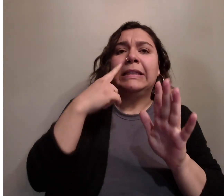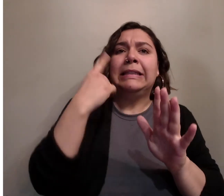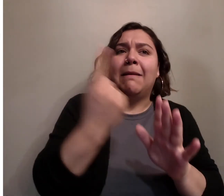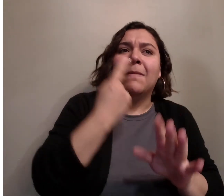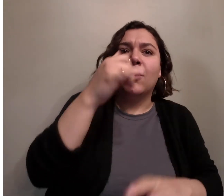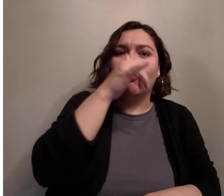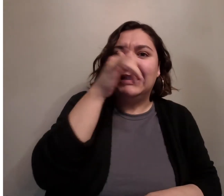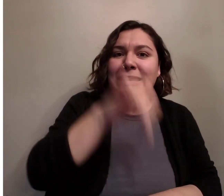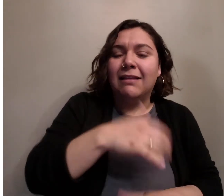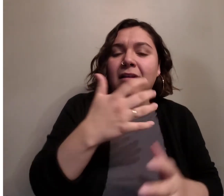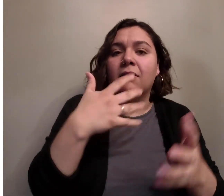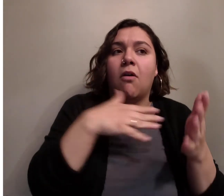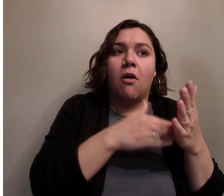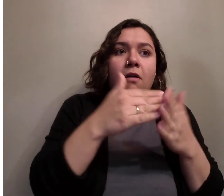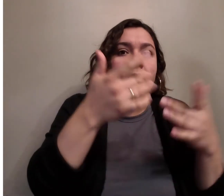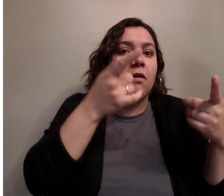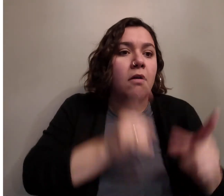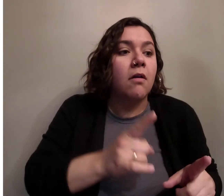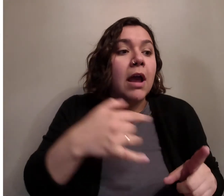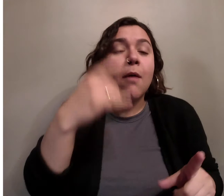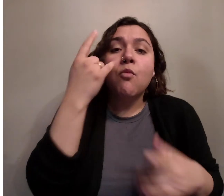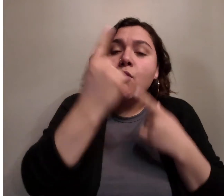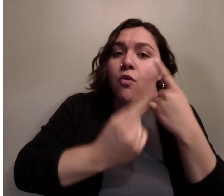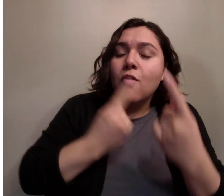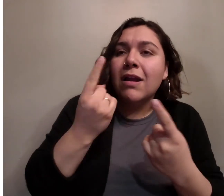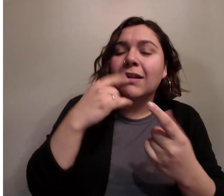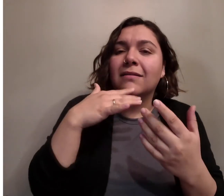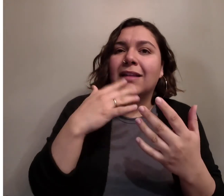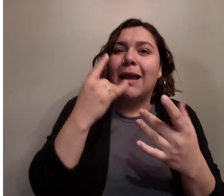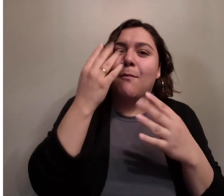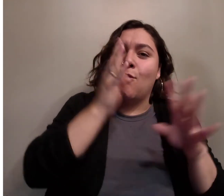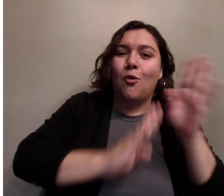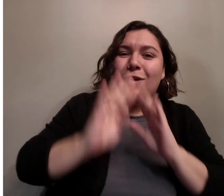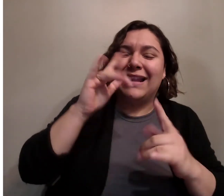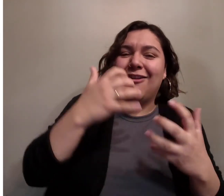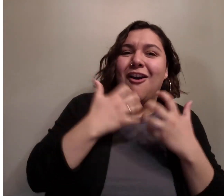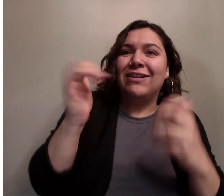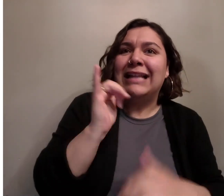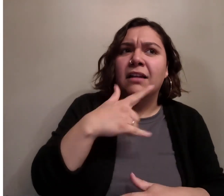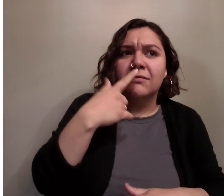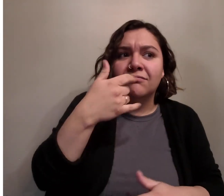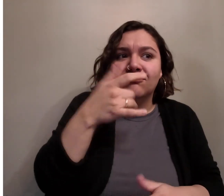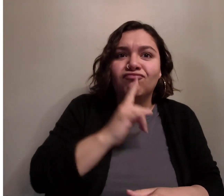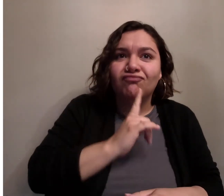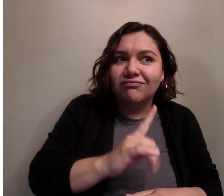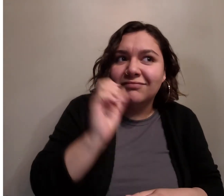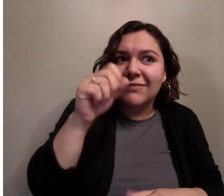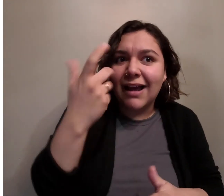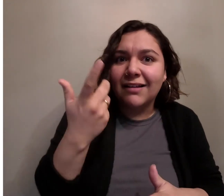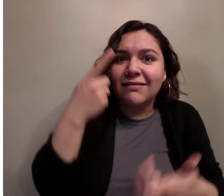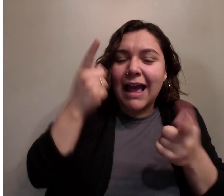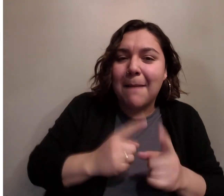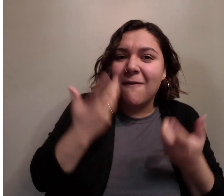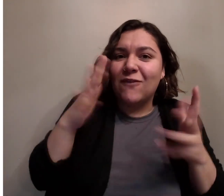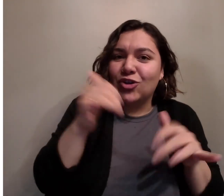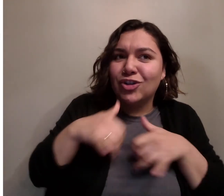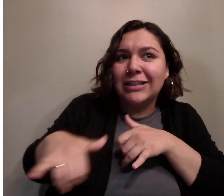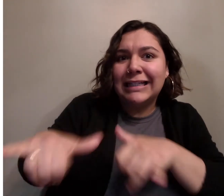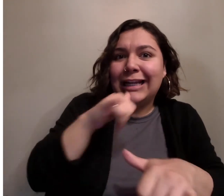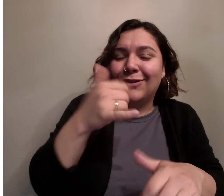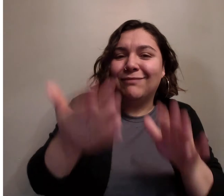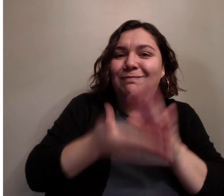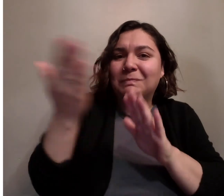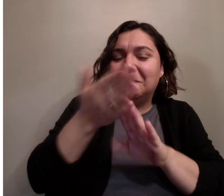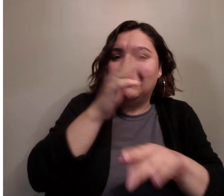out something ridiculous, and a lot of times I'm worried that the audience is like, yeah, no kidding, that's already